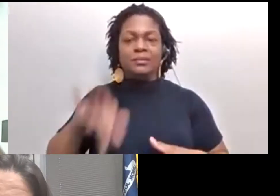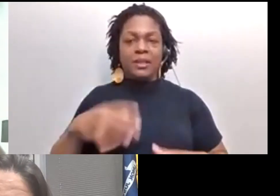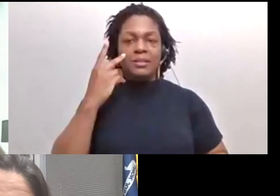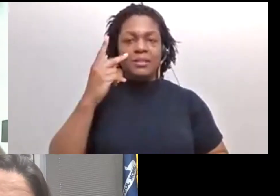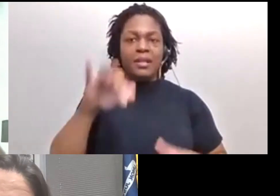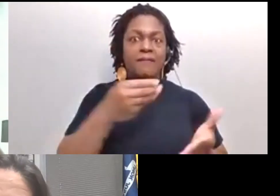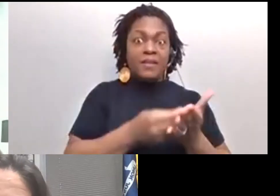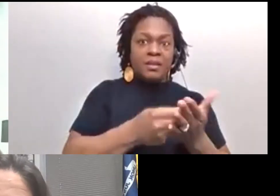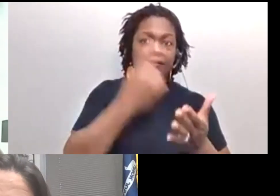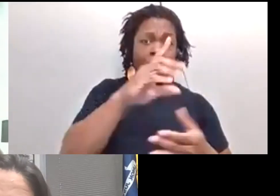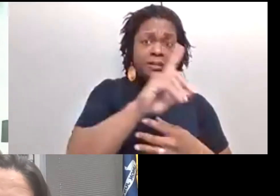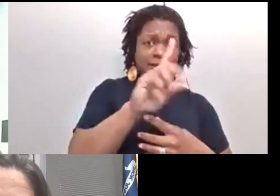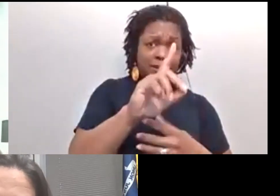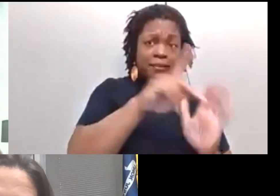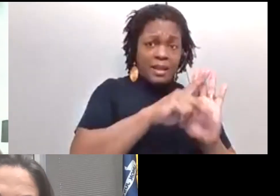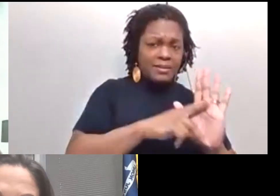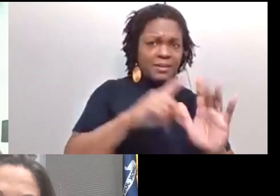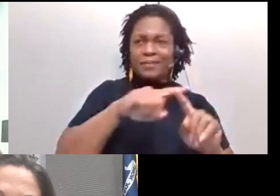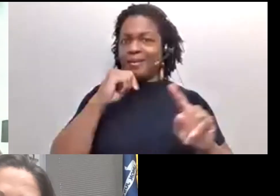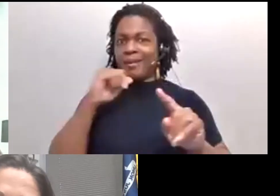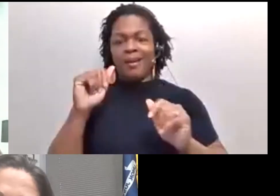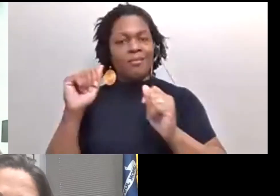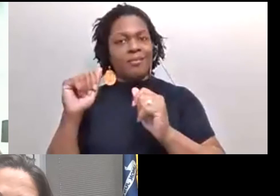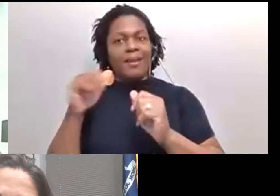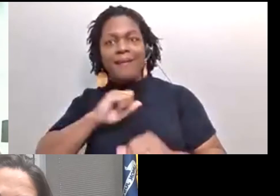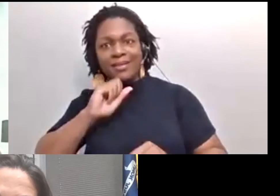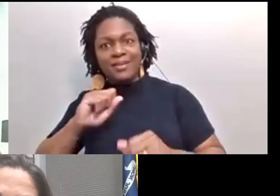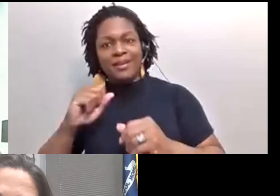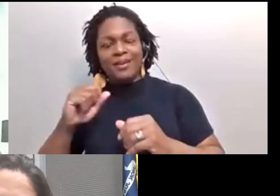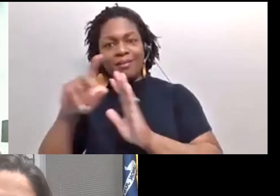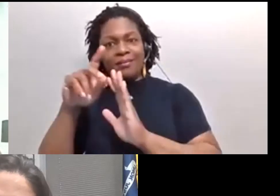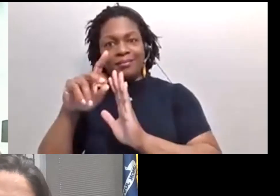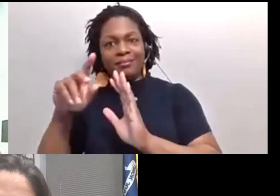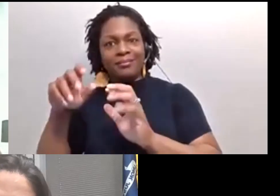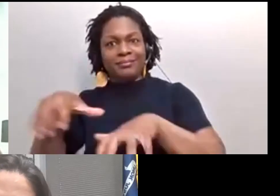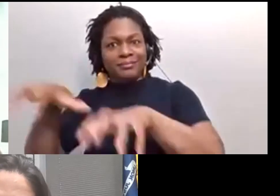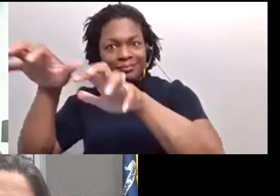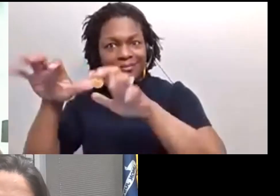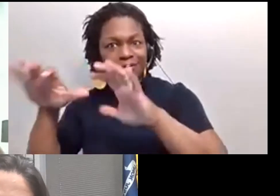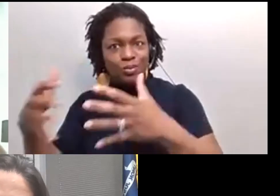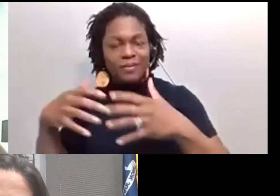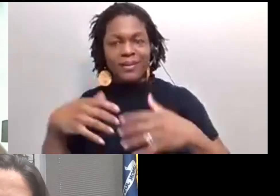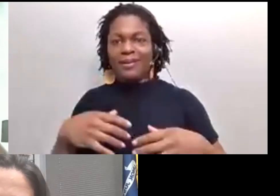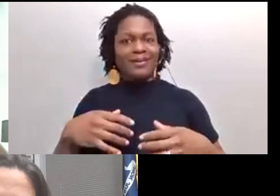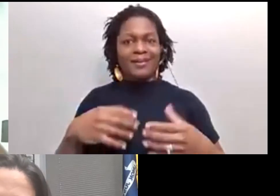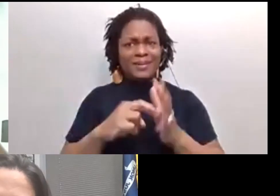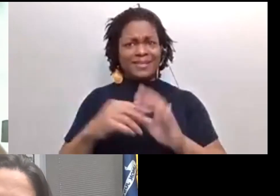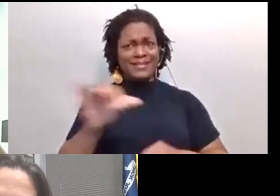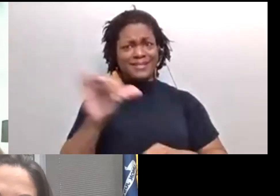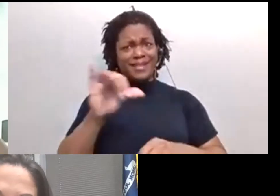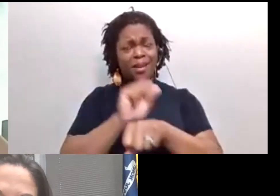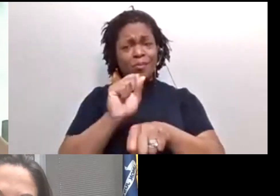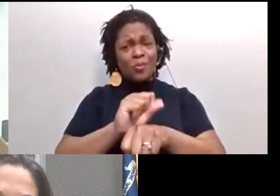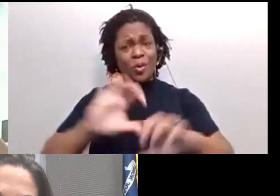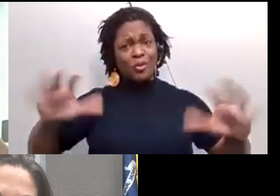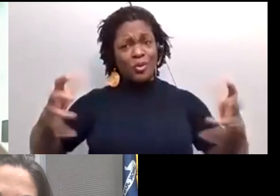aging population. I mean, y'all know it's the same workforce, and we can't have that disparity. You know,